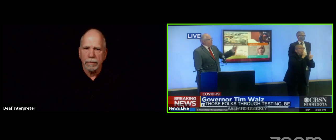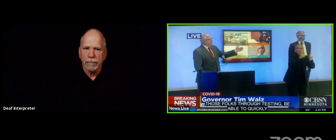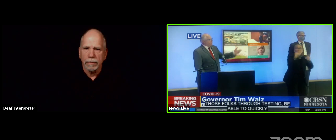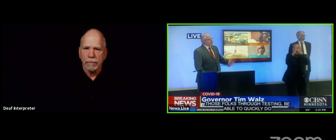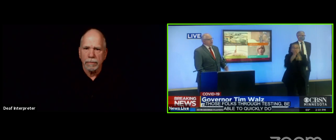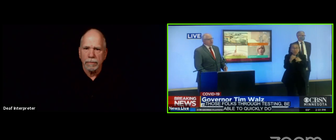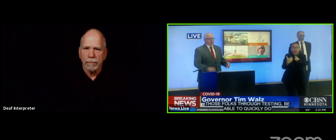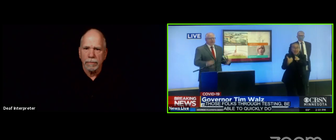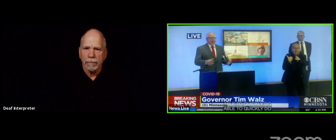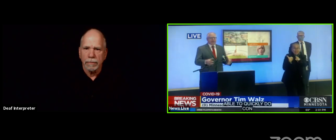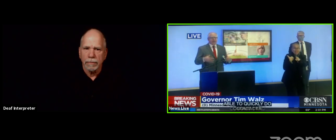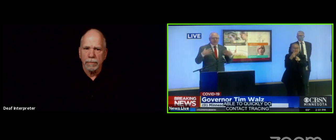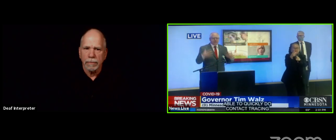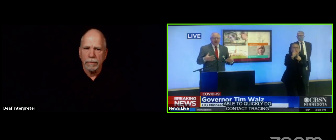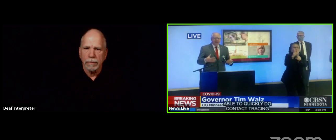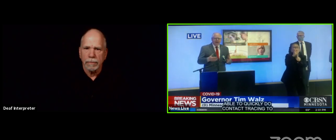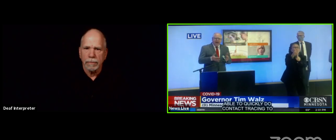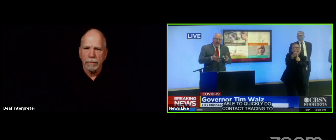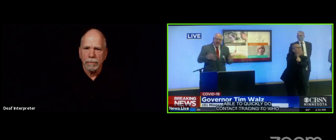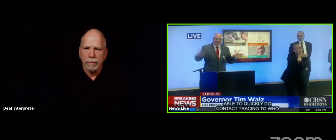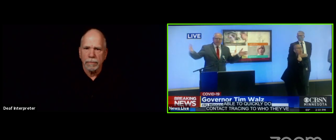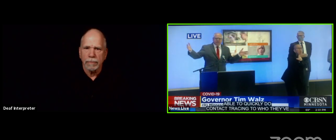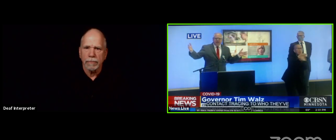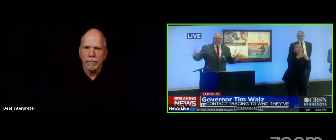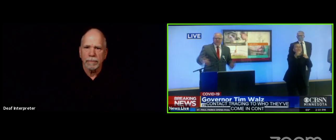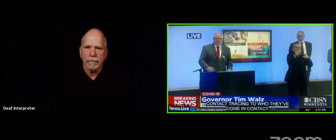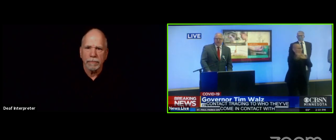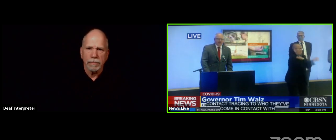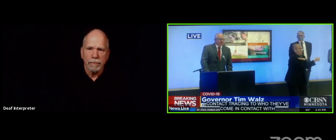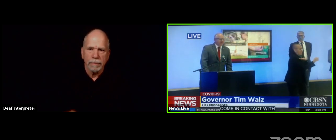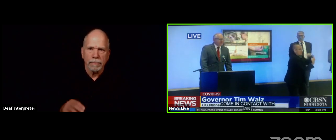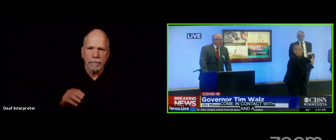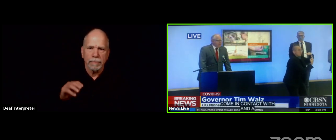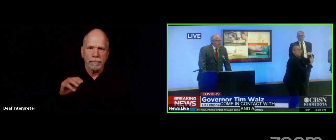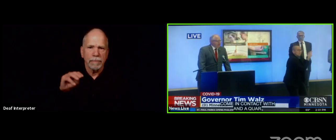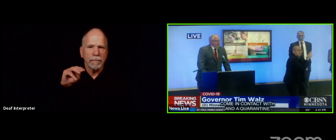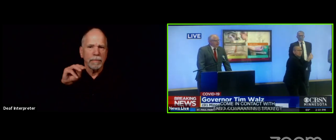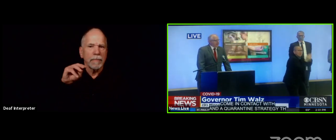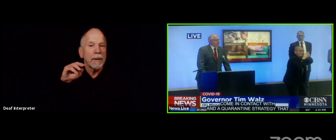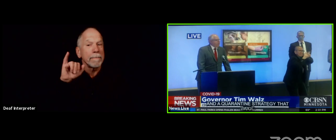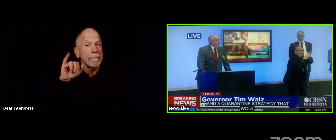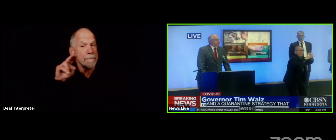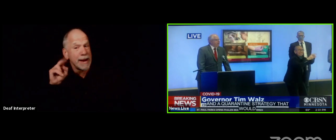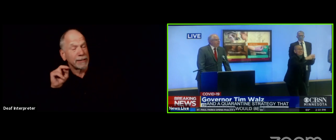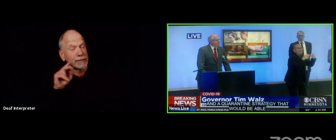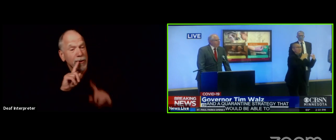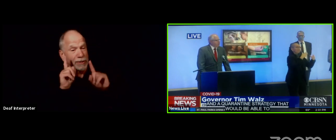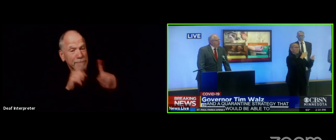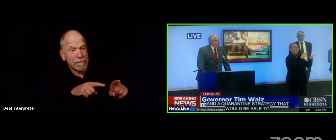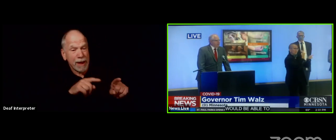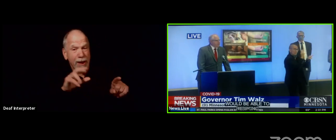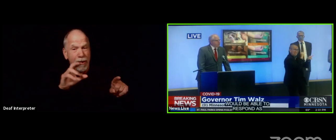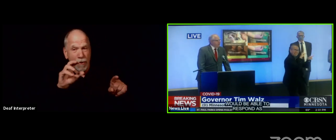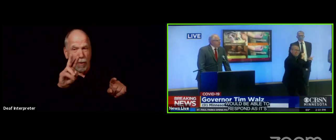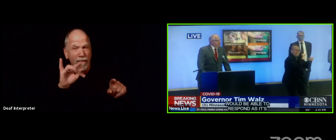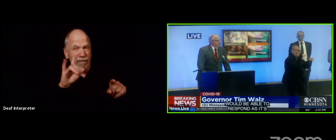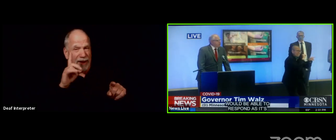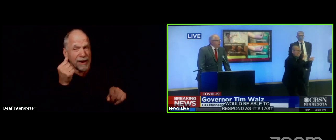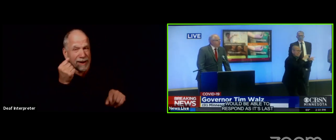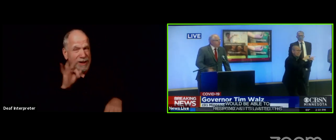quarantine strategy that would be able to respond as this lasted its entire lifetime. At that point in time, we were, like many